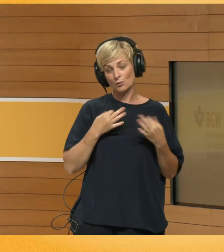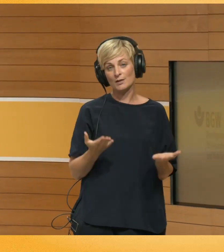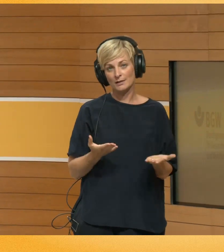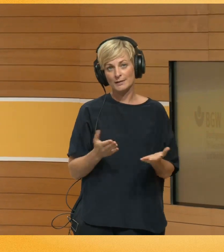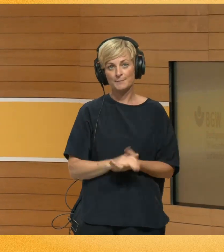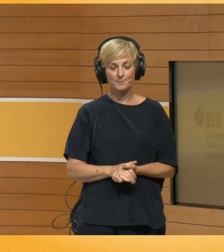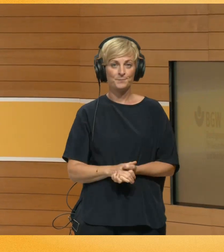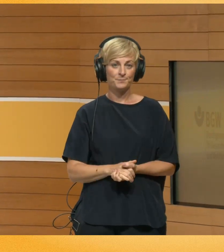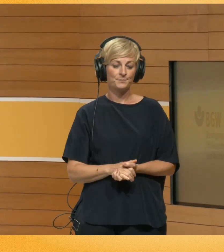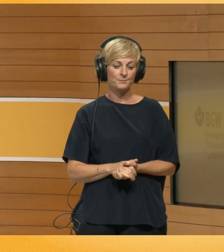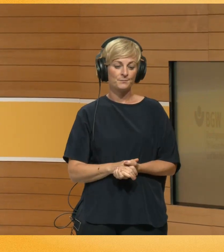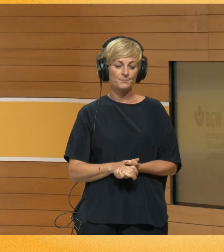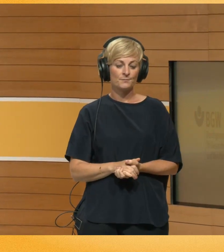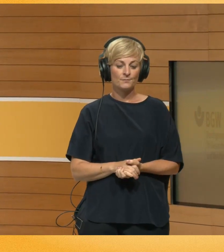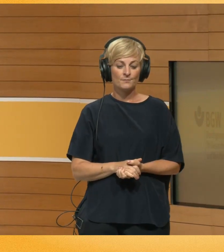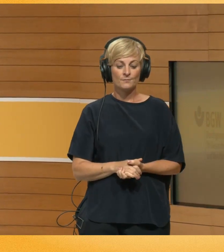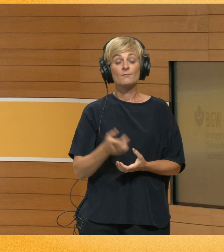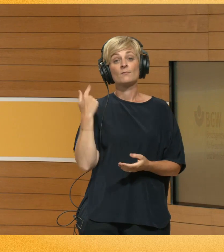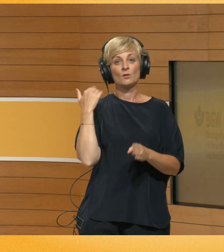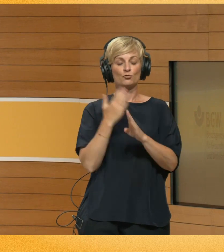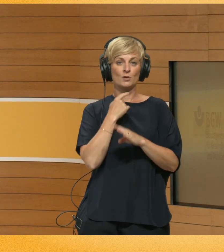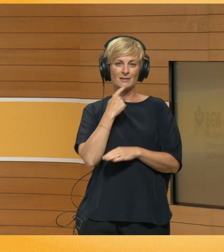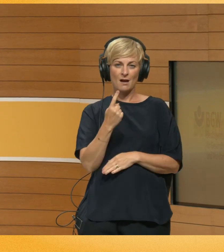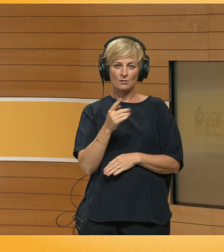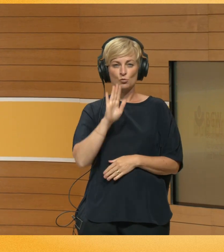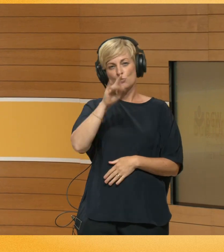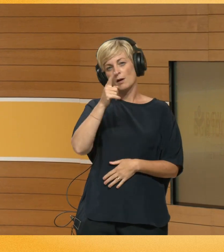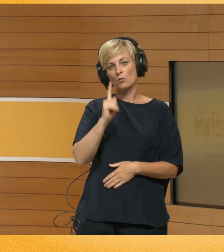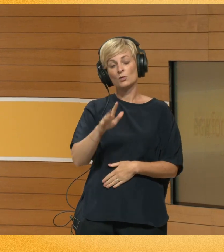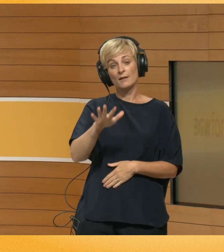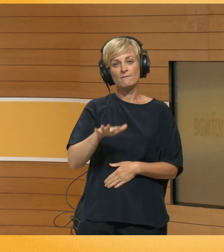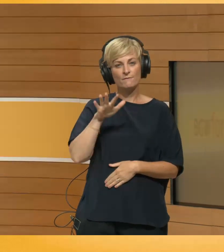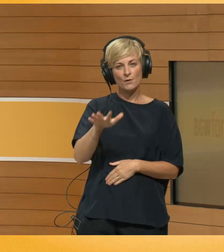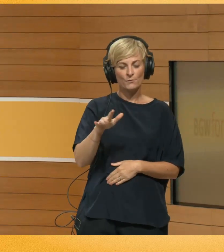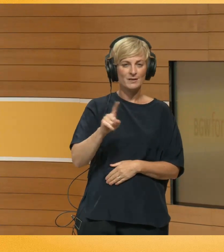over 115,000 medical healthcare professionals have lost their lives.